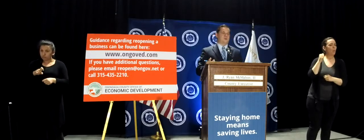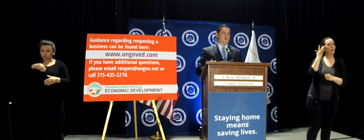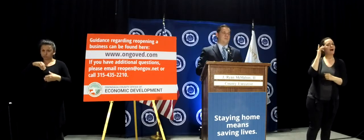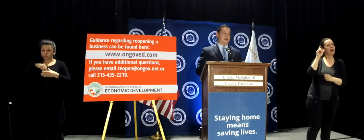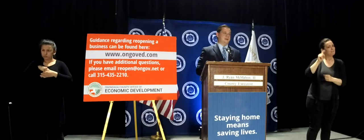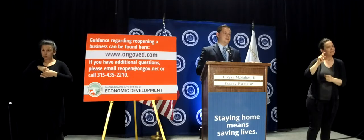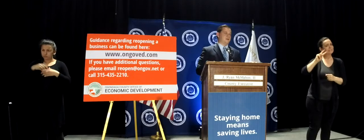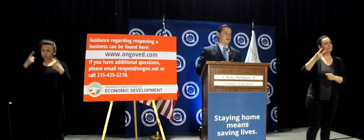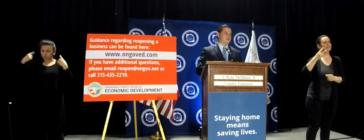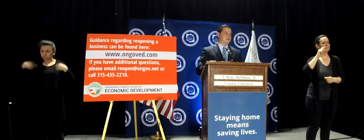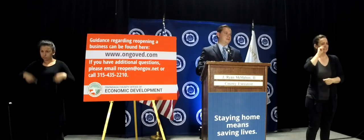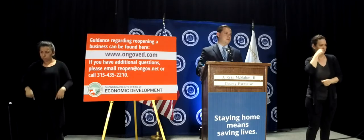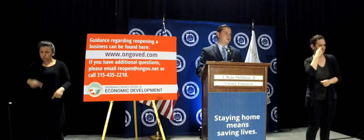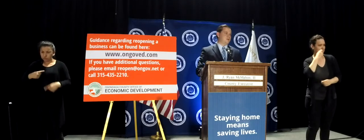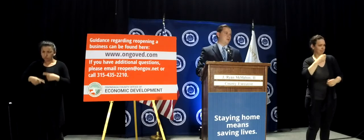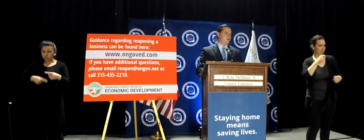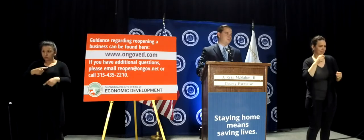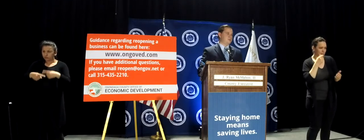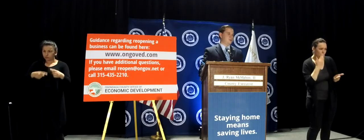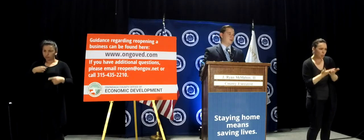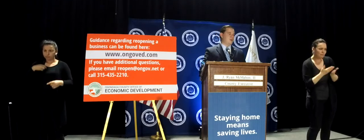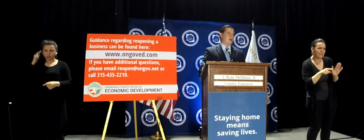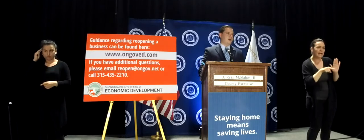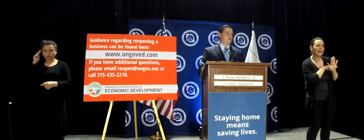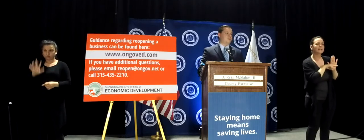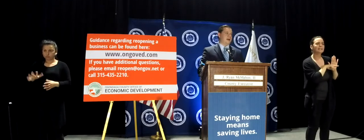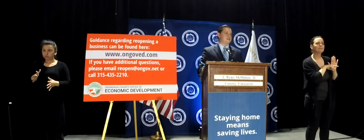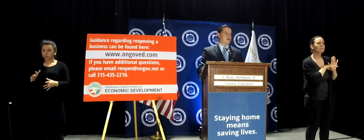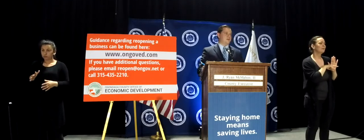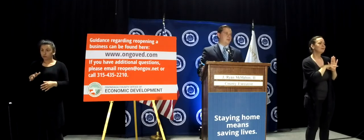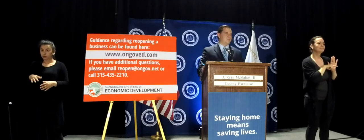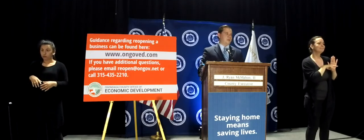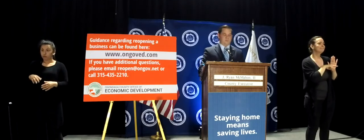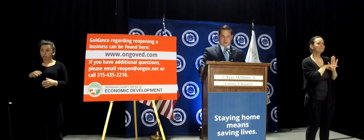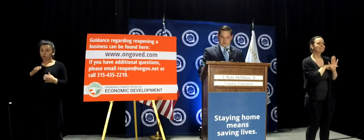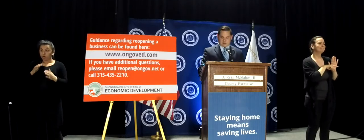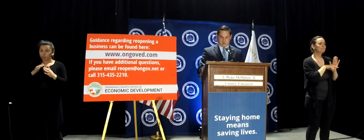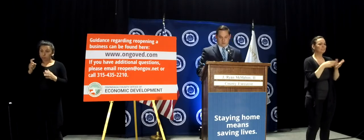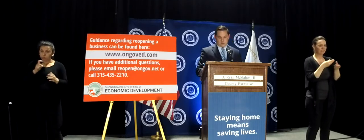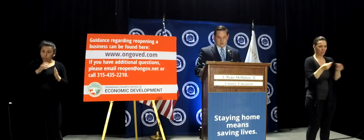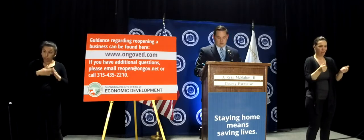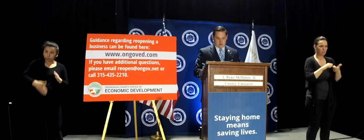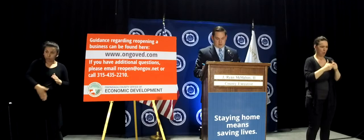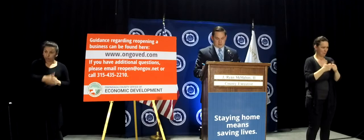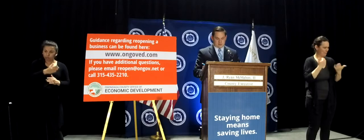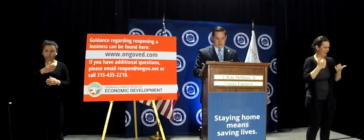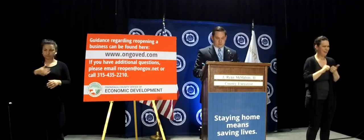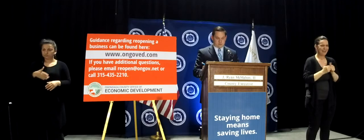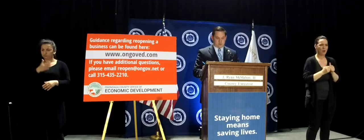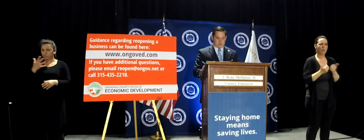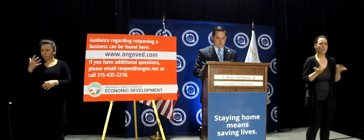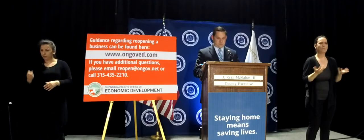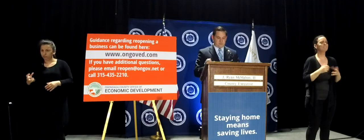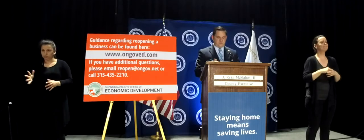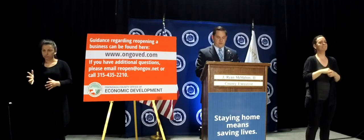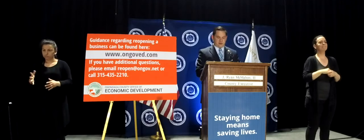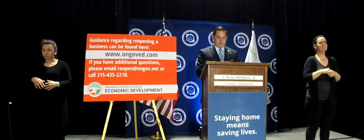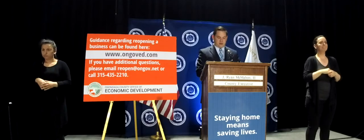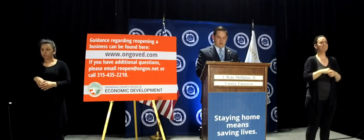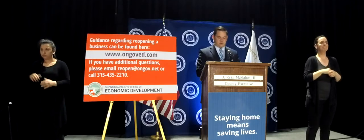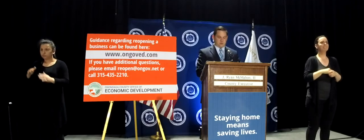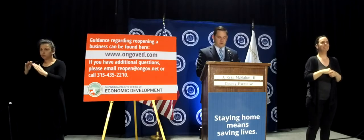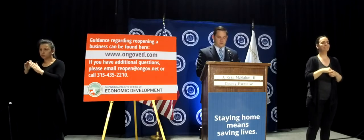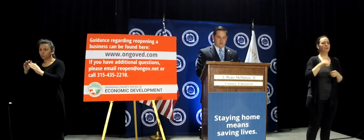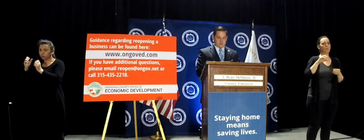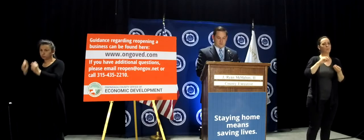these folks going back to their residence and nursing homes. We've not solved that problem yet, so these numbers are inflated